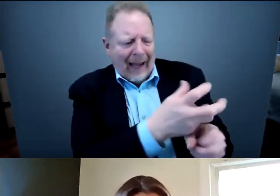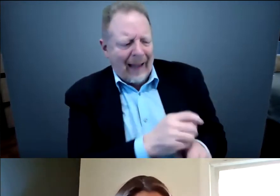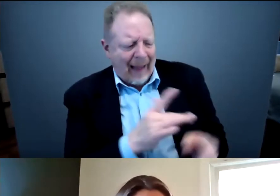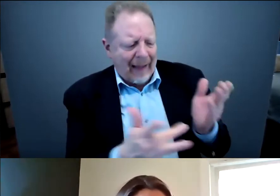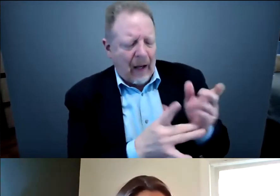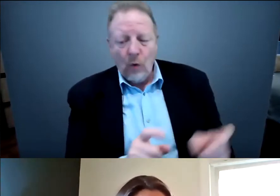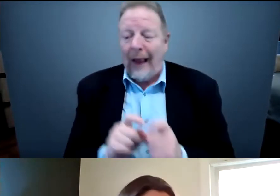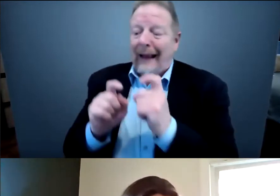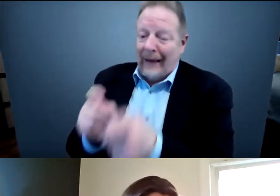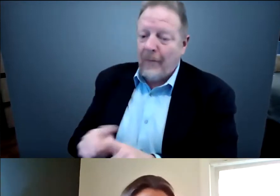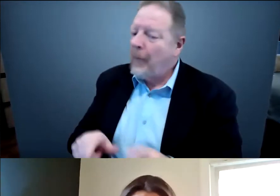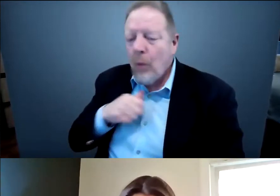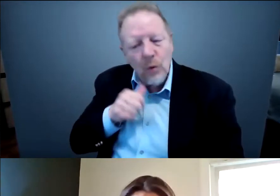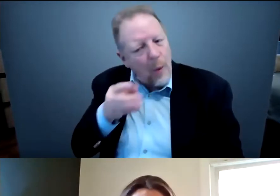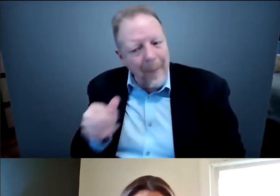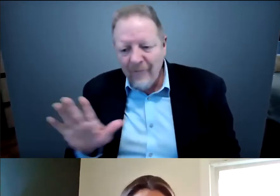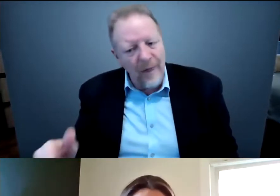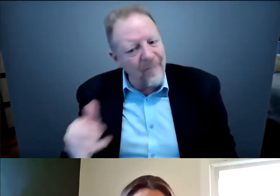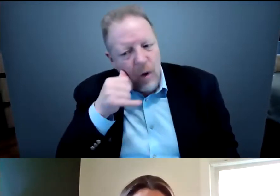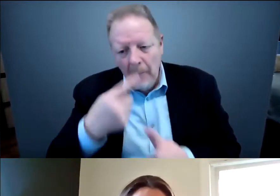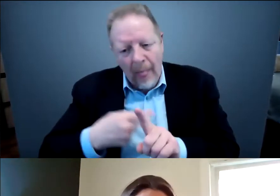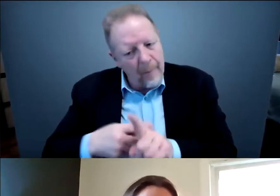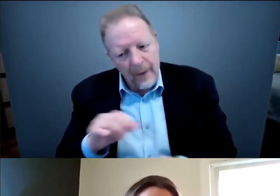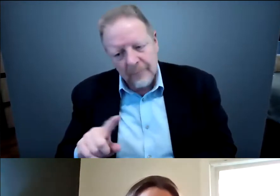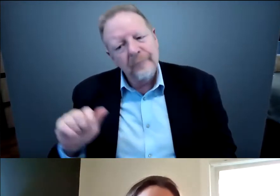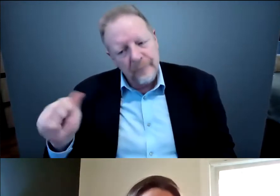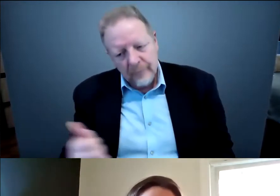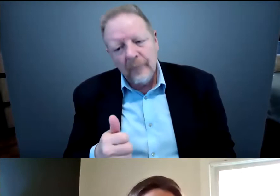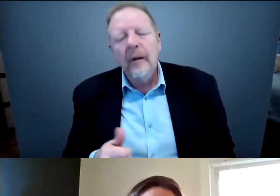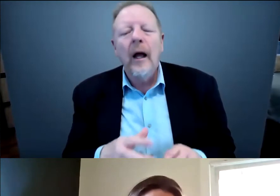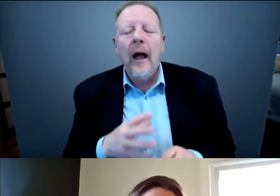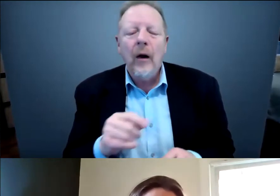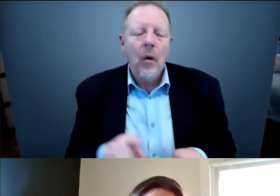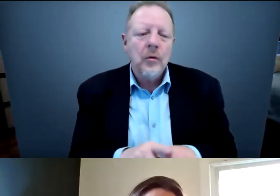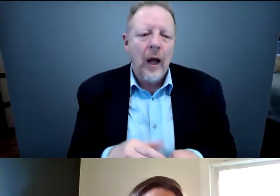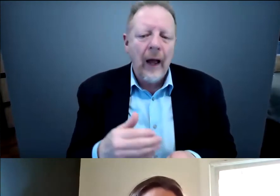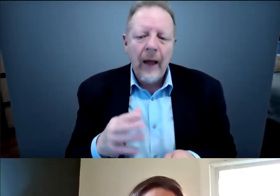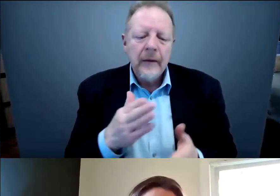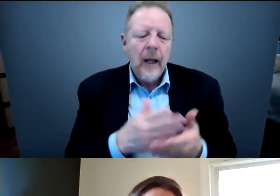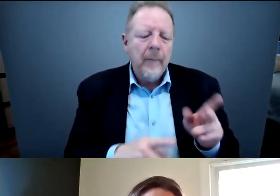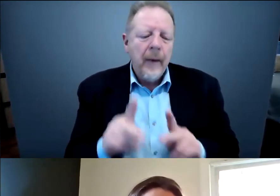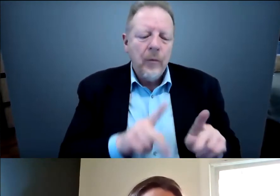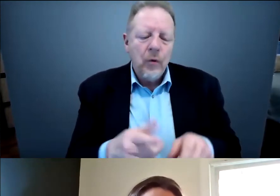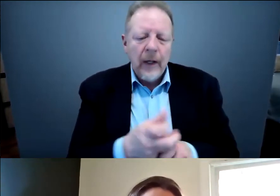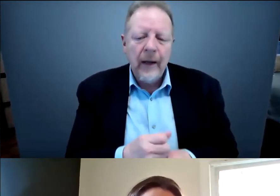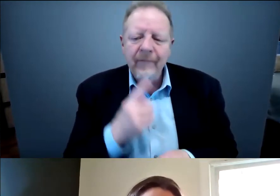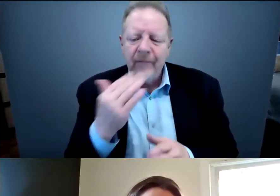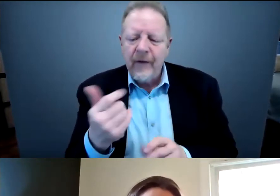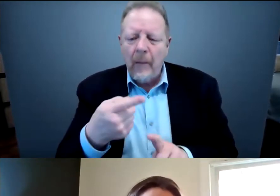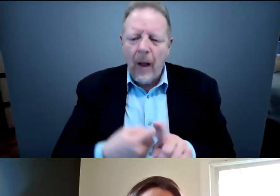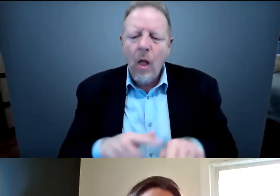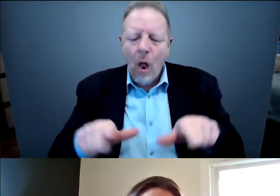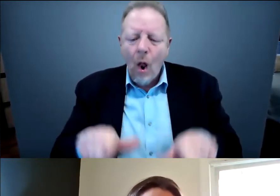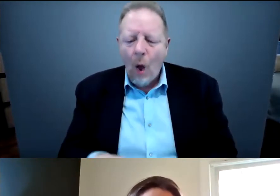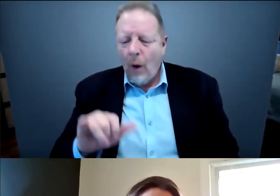technology. There's also PCs for people that you can get for $15 a month, low